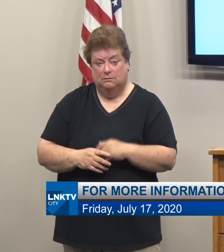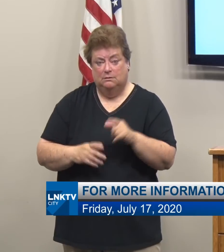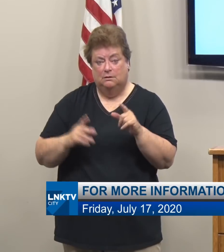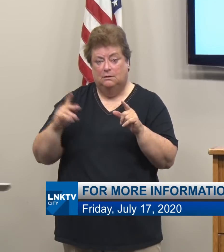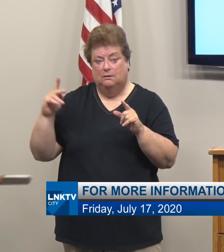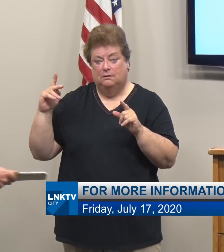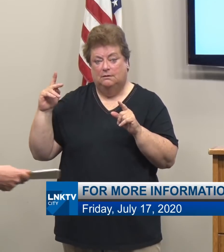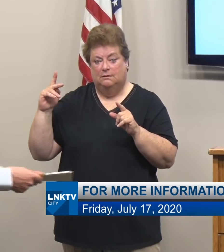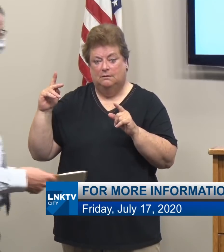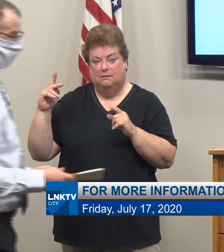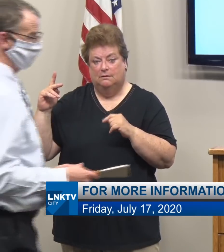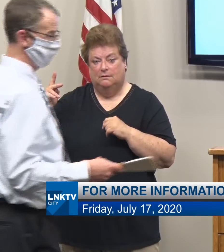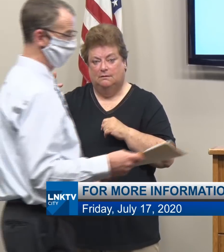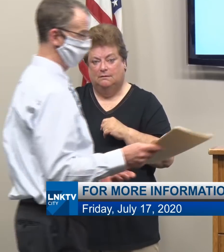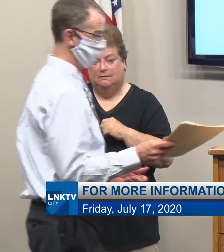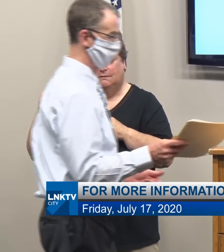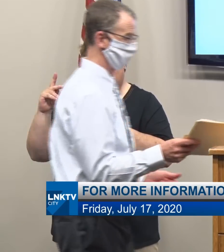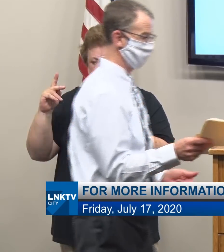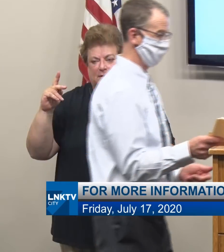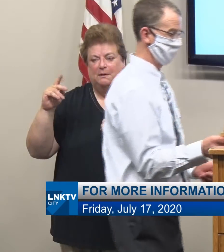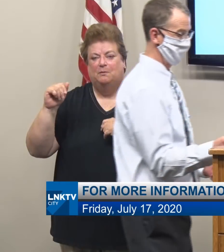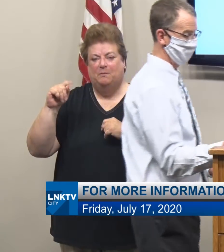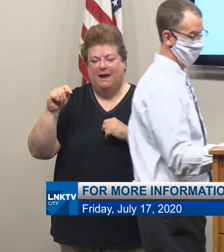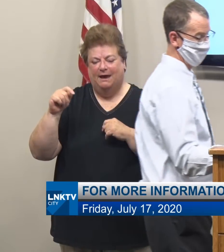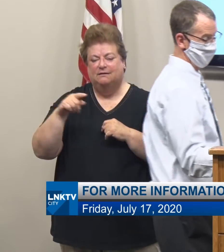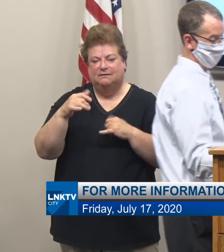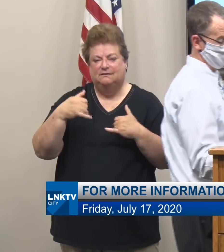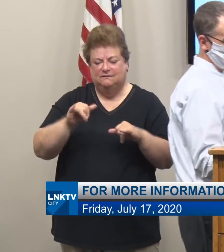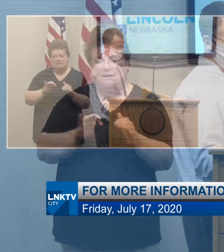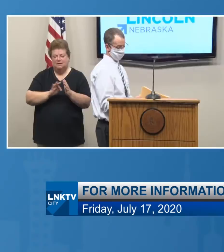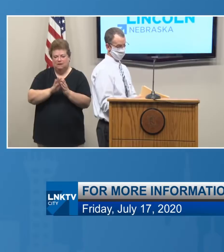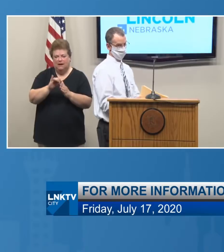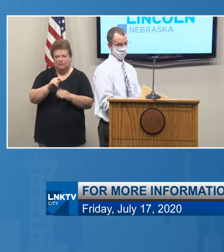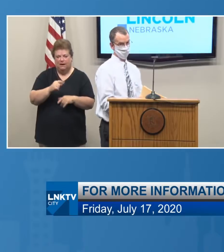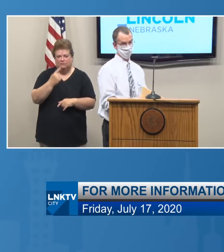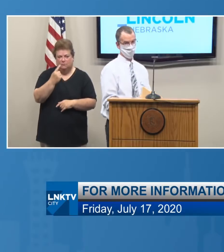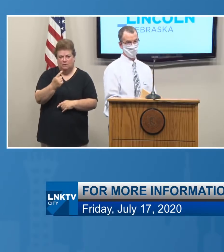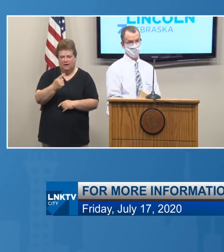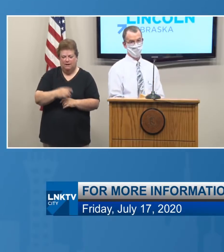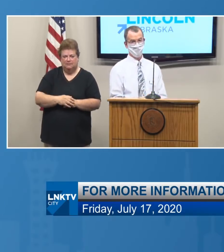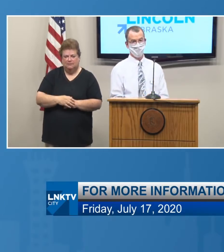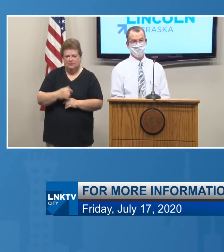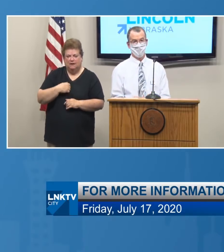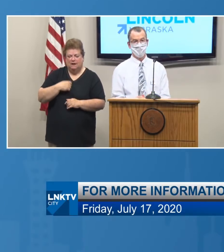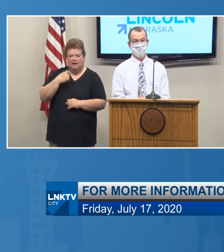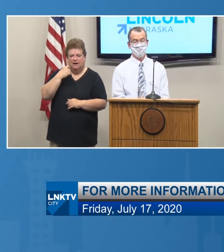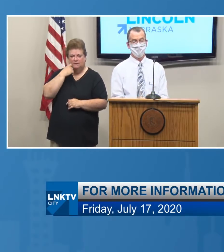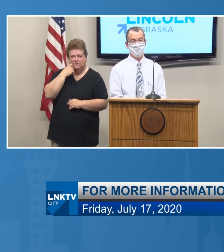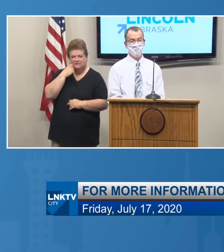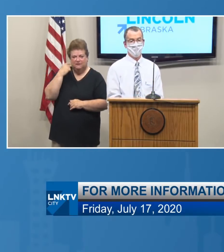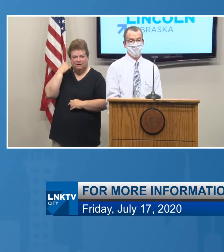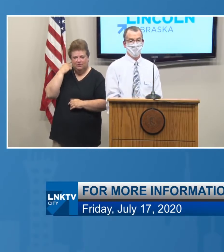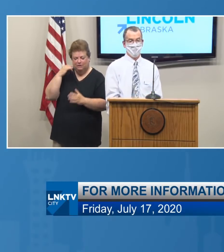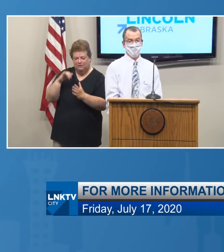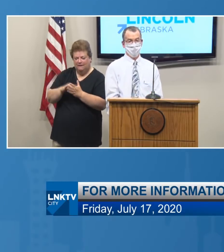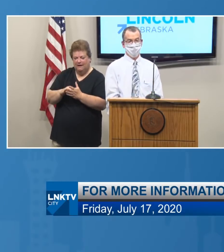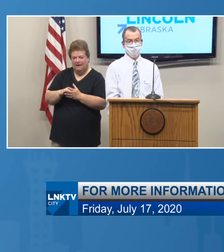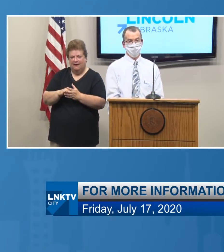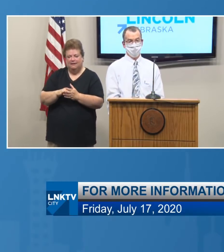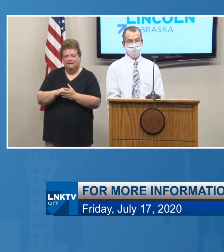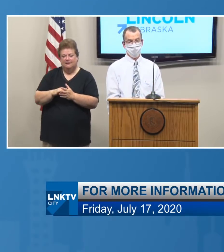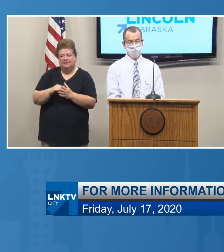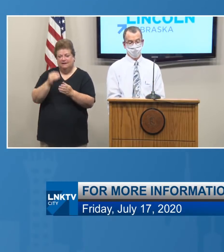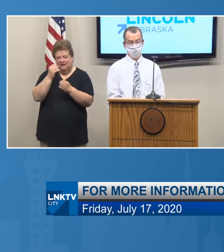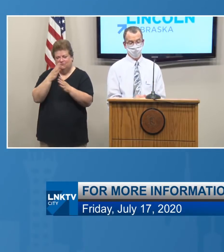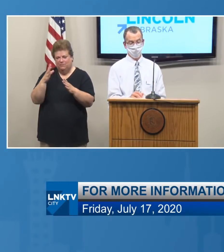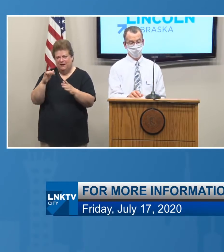No, it is one case, and thank you for asking that, Bill. I have recently heard that information